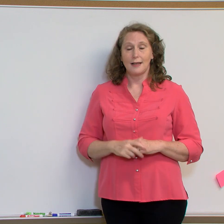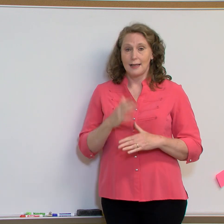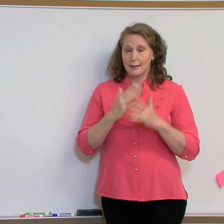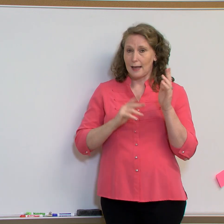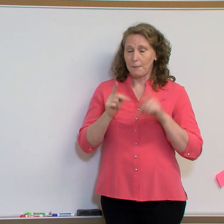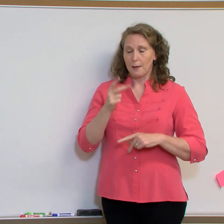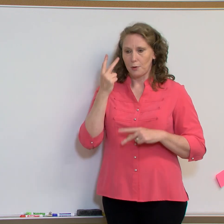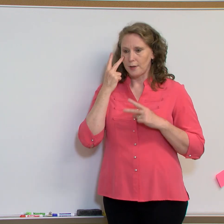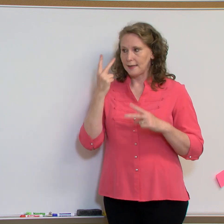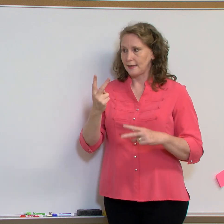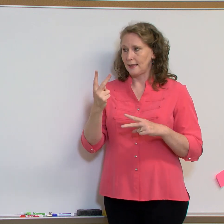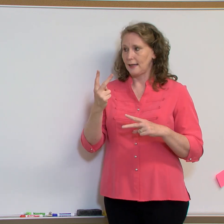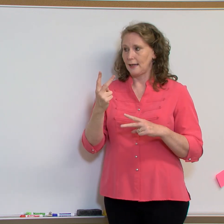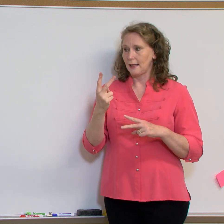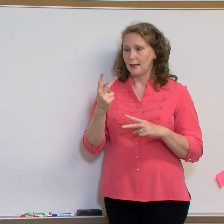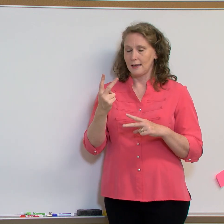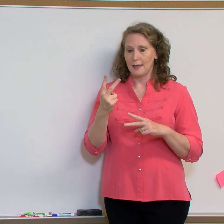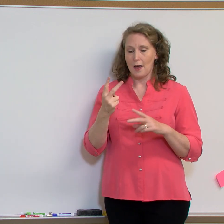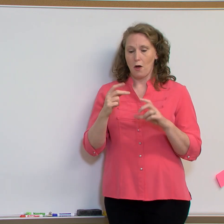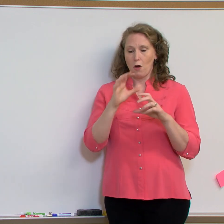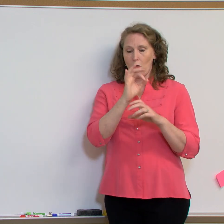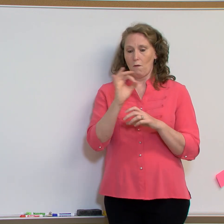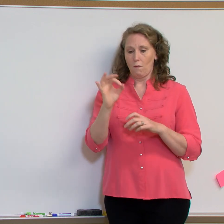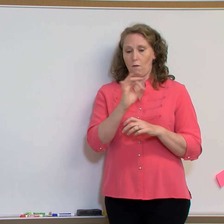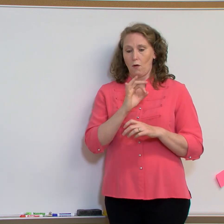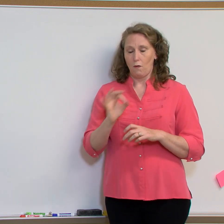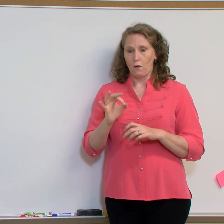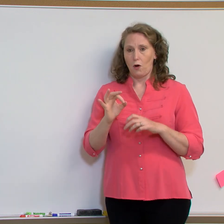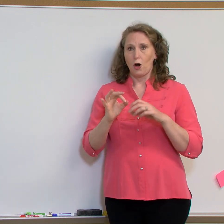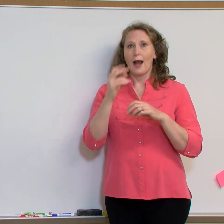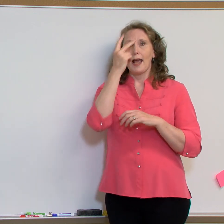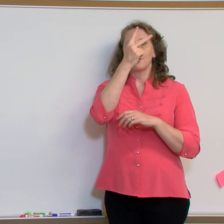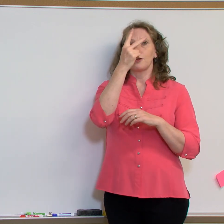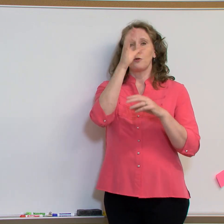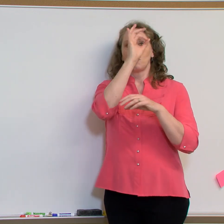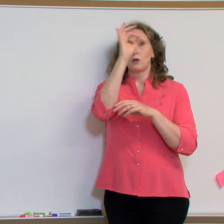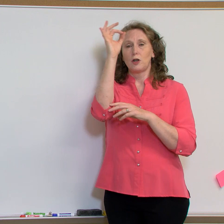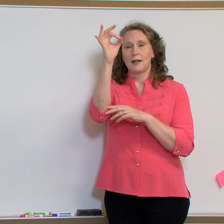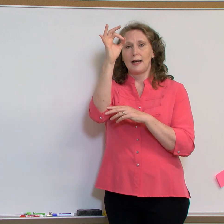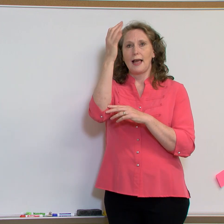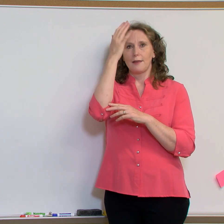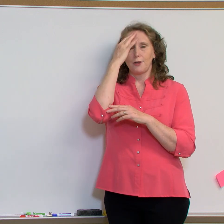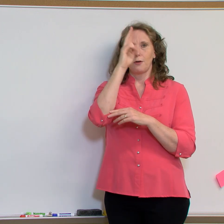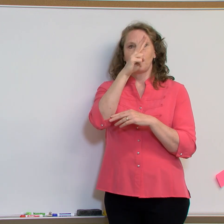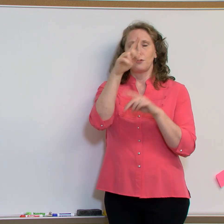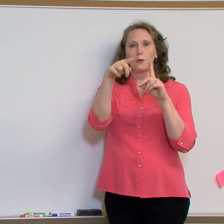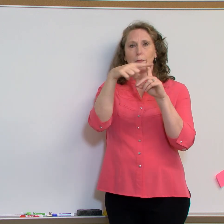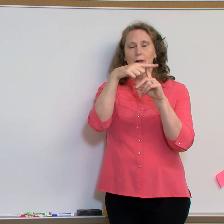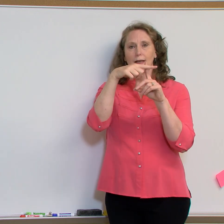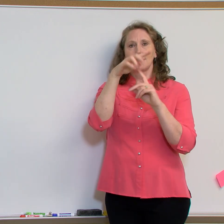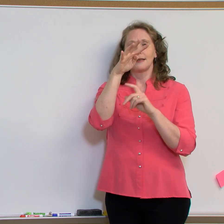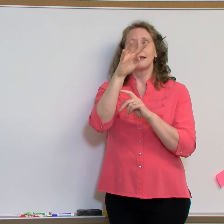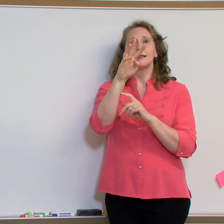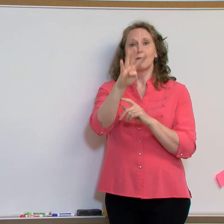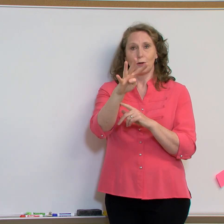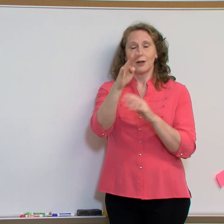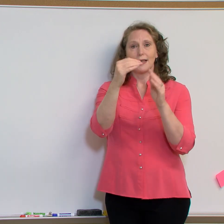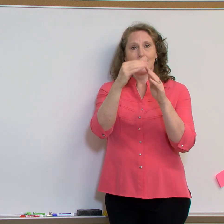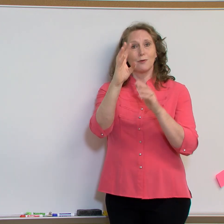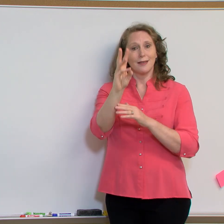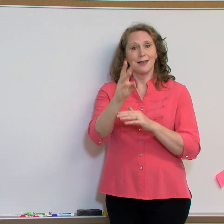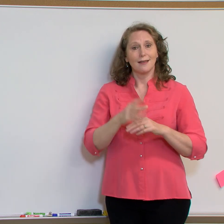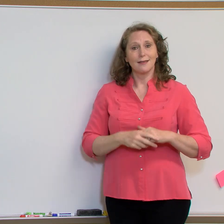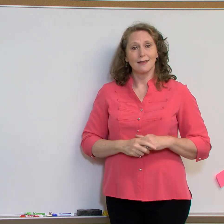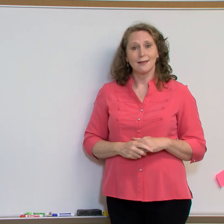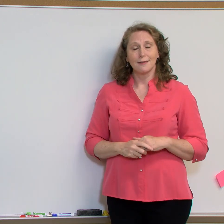Some people see 4 dots and 2 more dots, and they know that 4 and 2 are